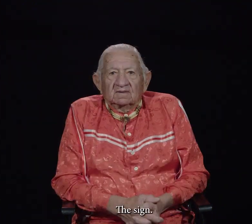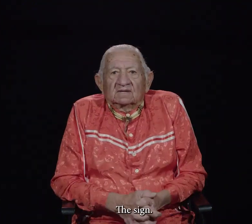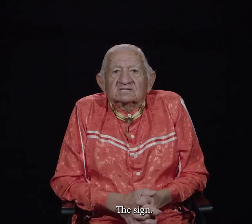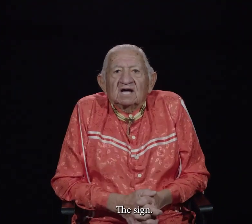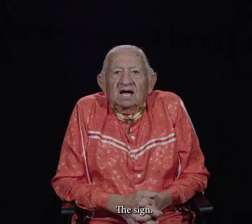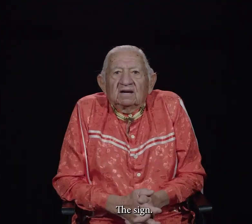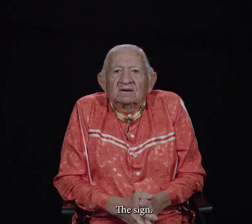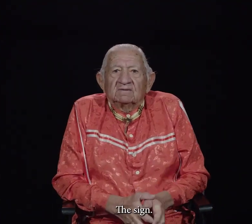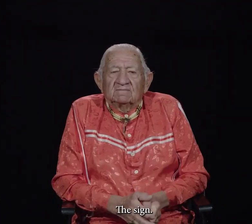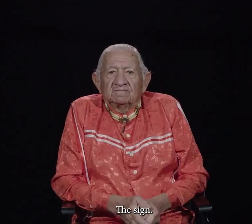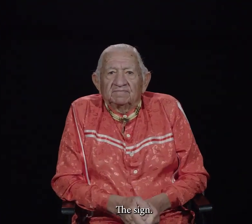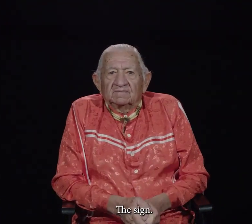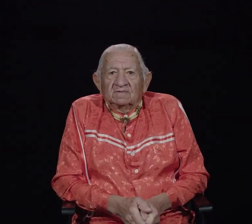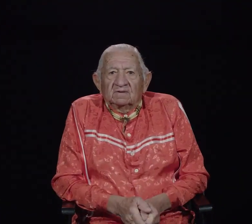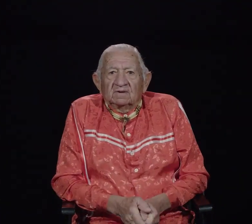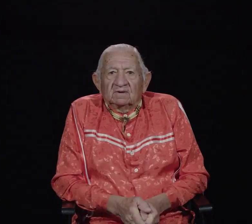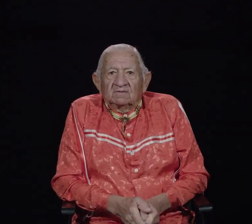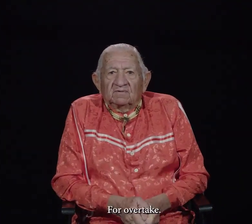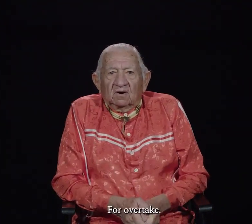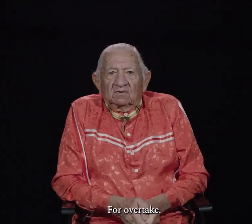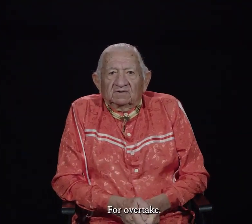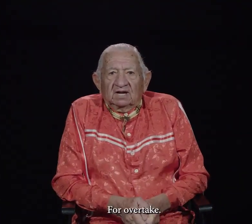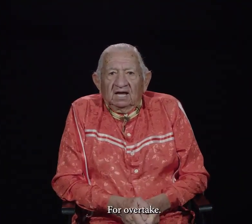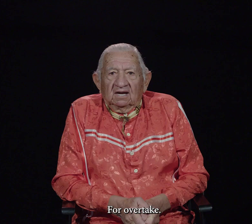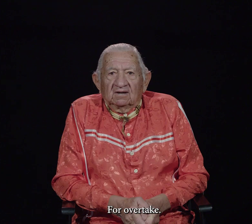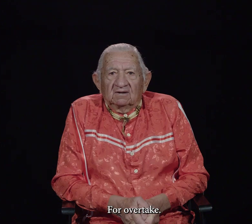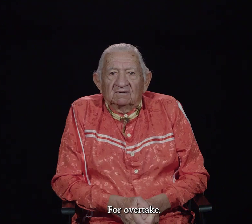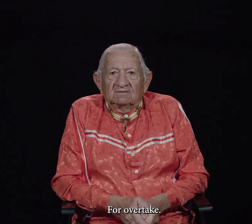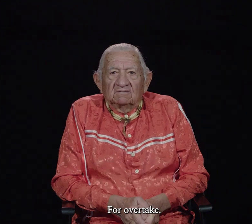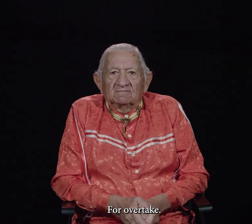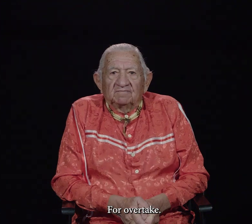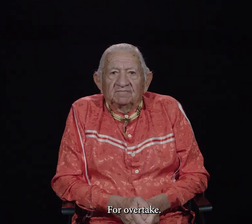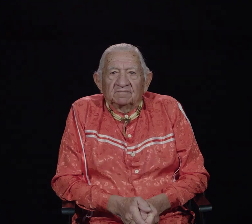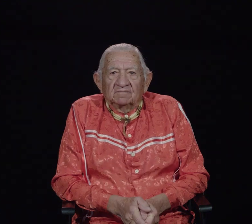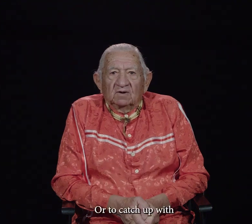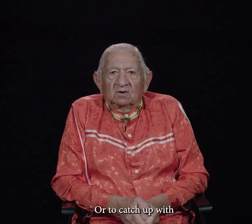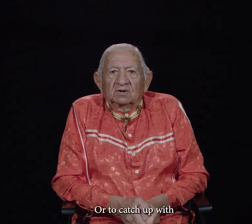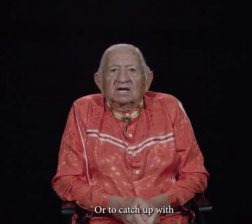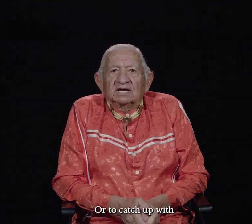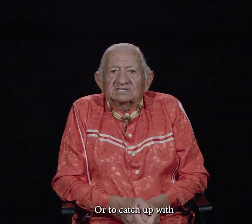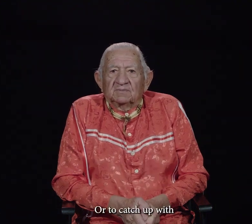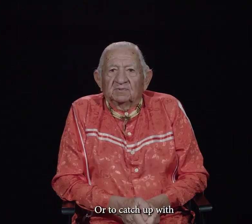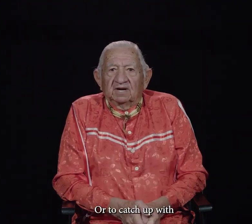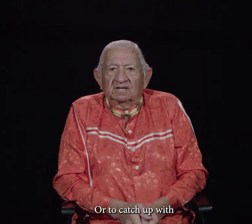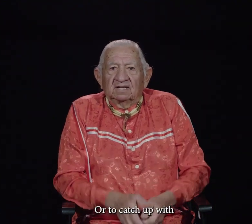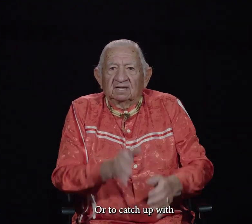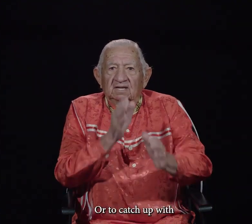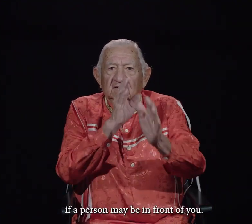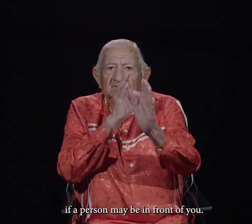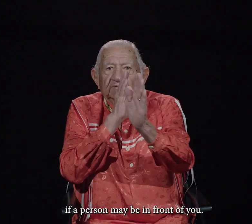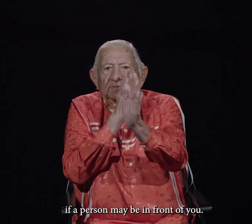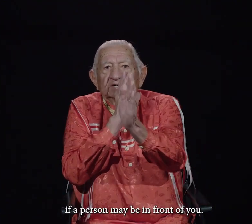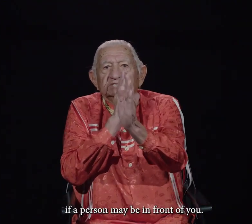The sign for overtake or to catch up with. If a